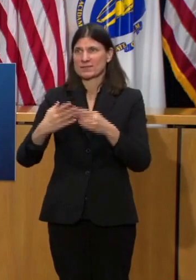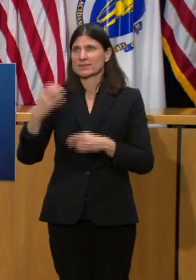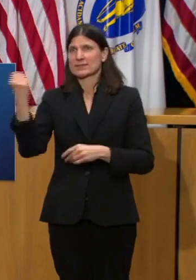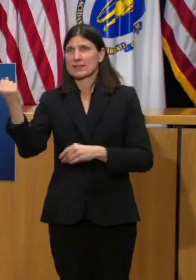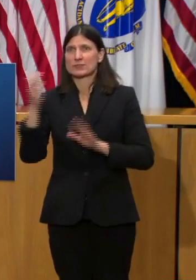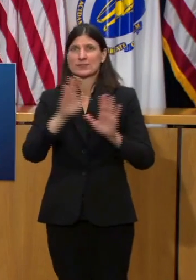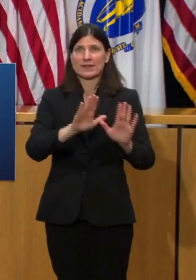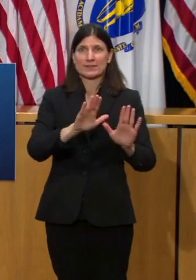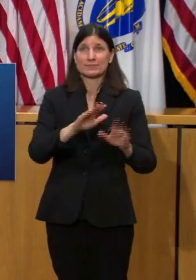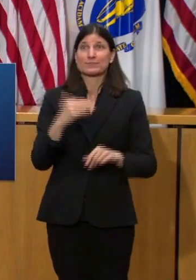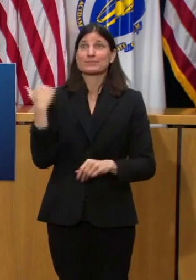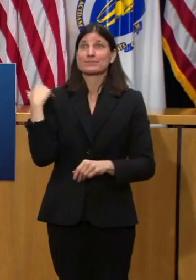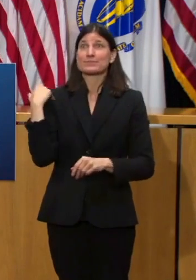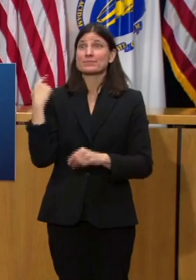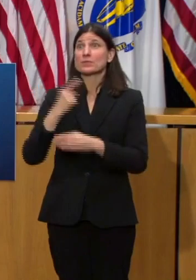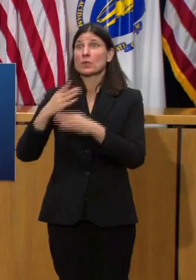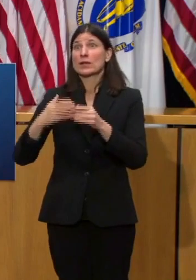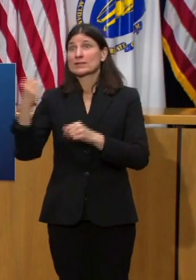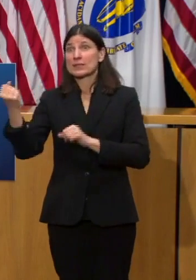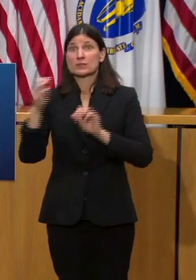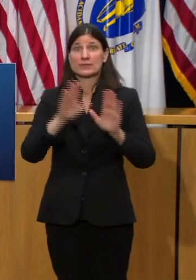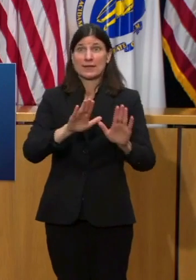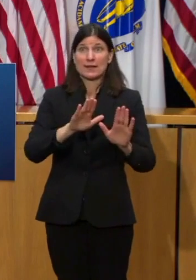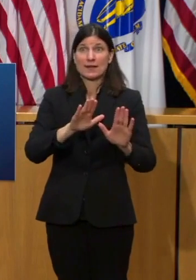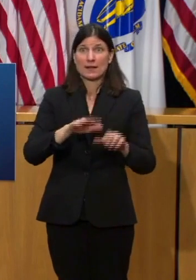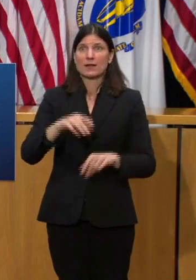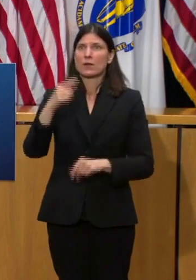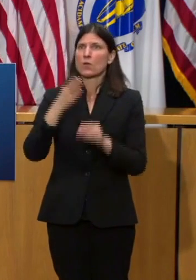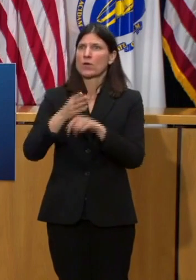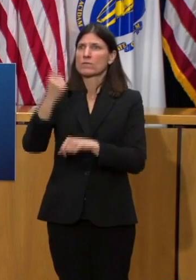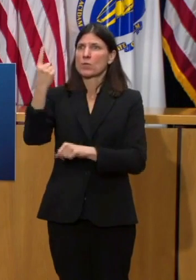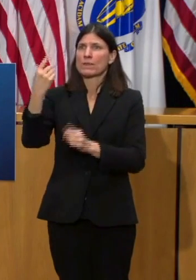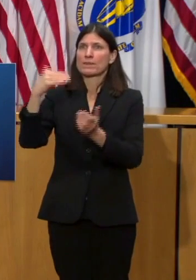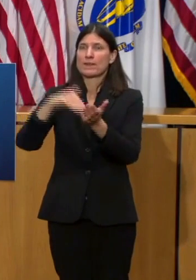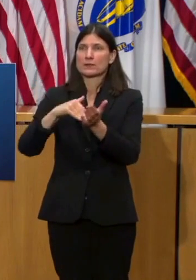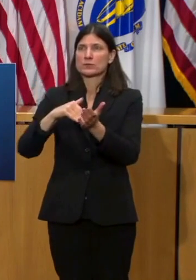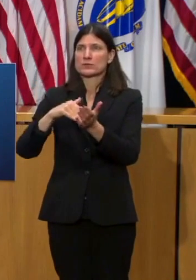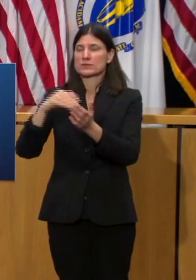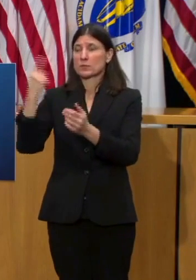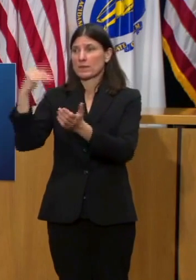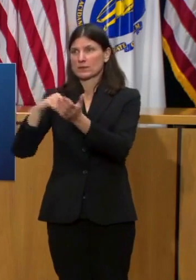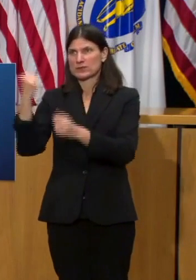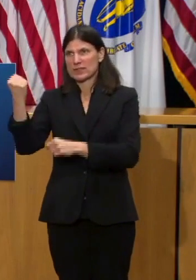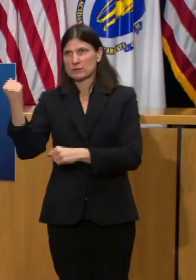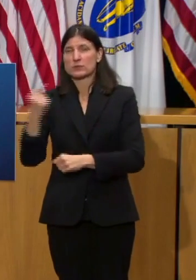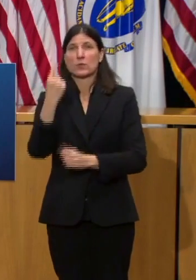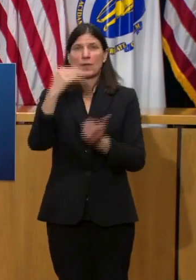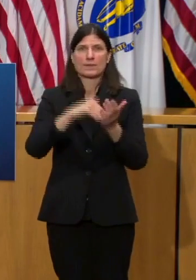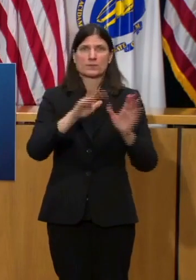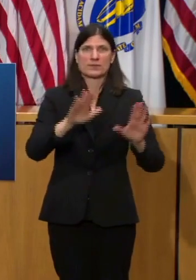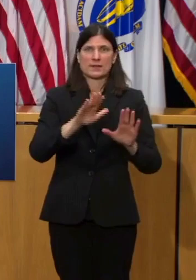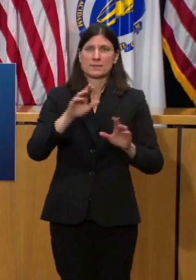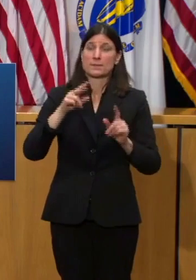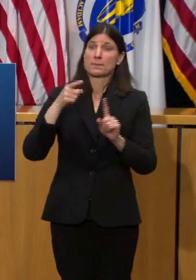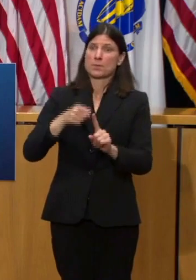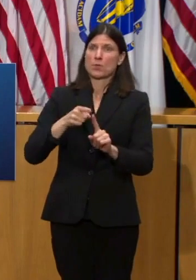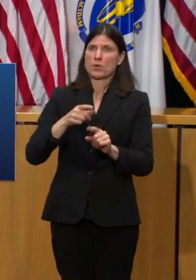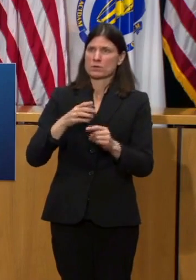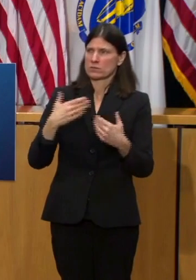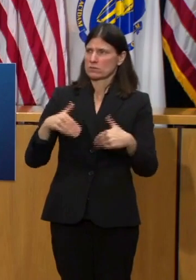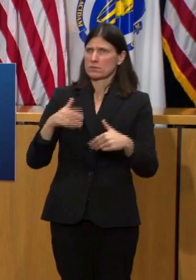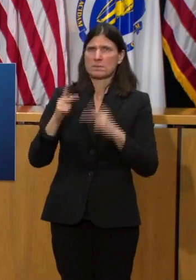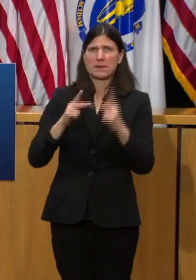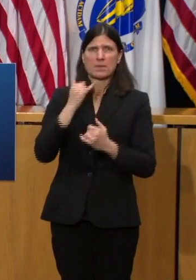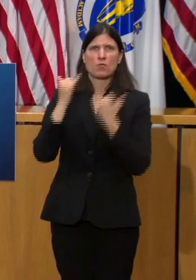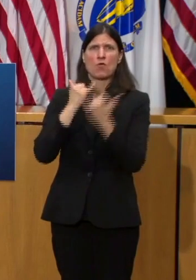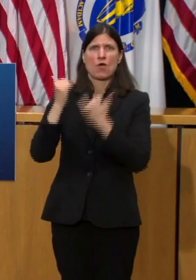days. Today, as another million individuals become eligible for a vaccine, I'd like to remind folks that the